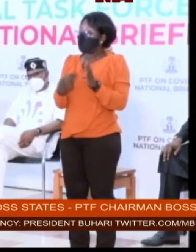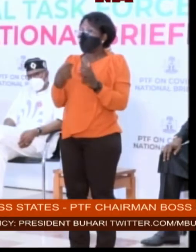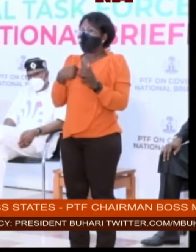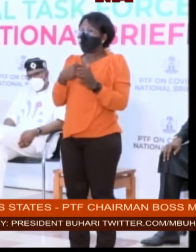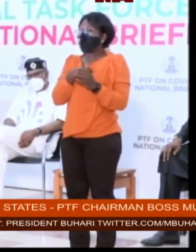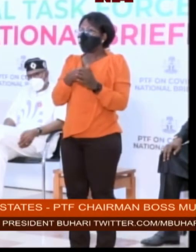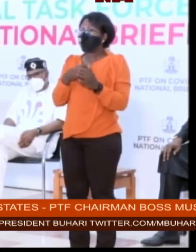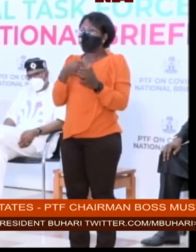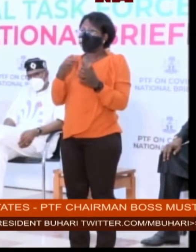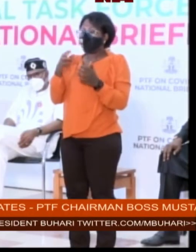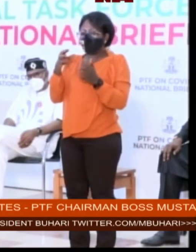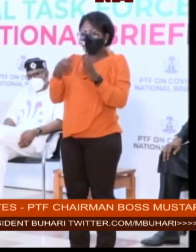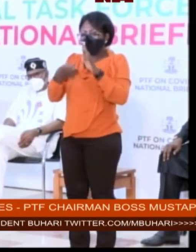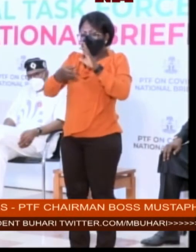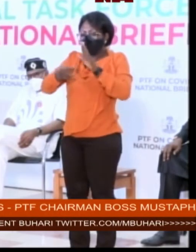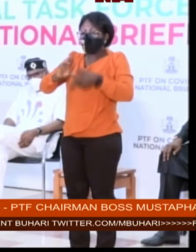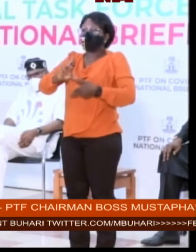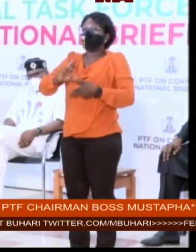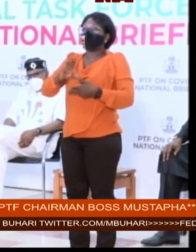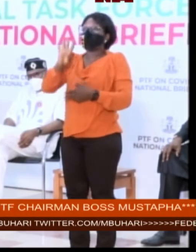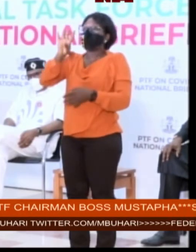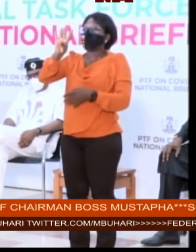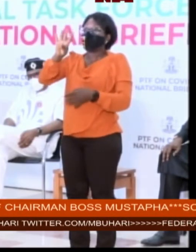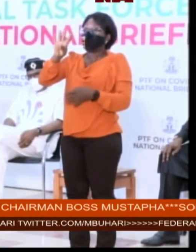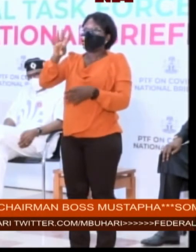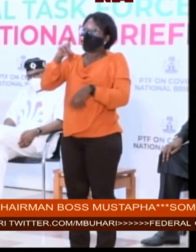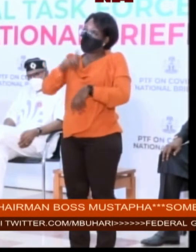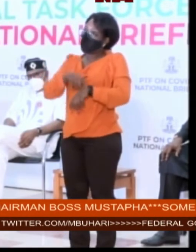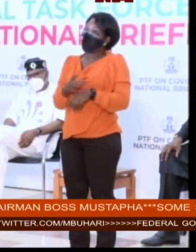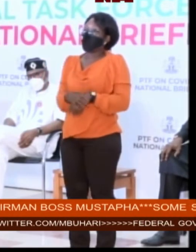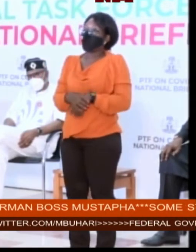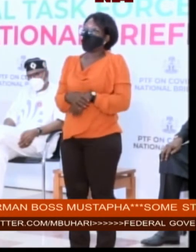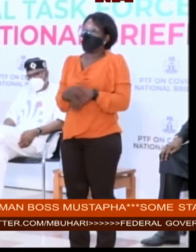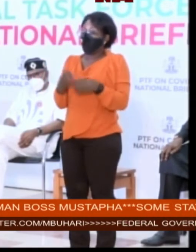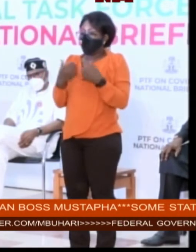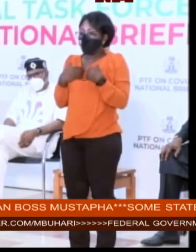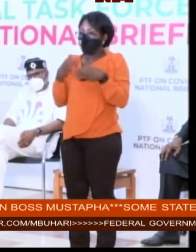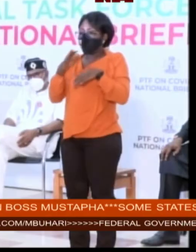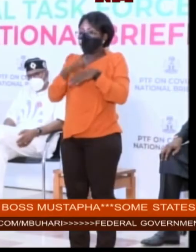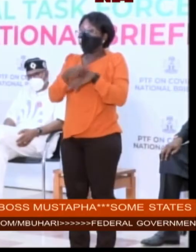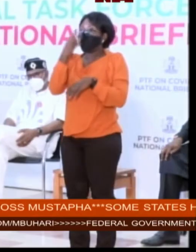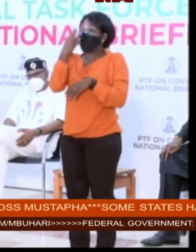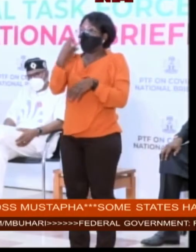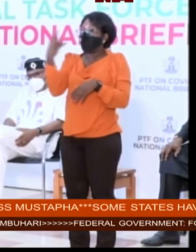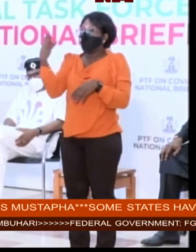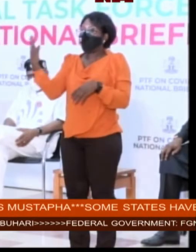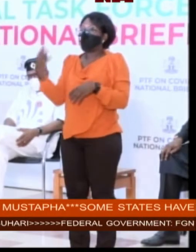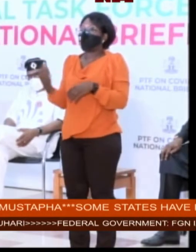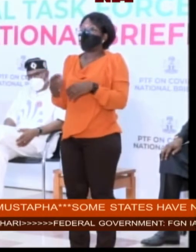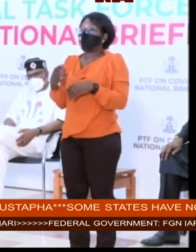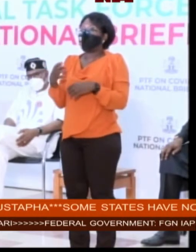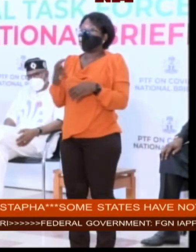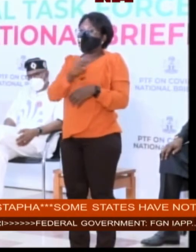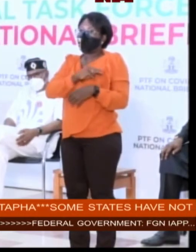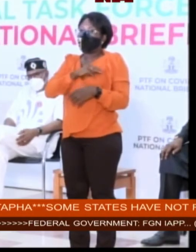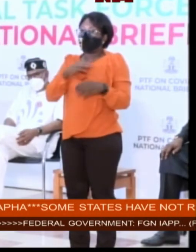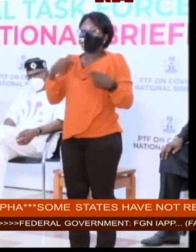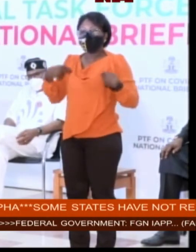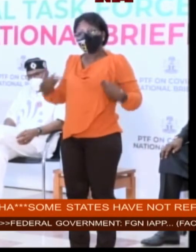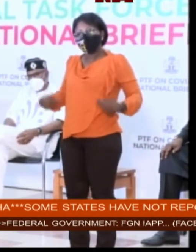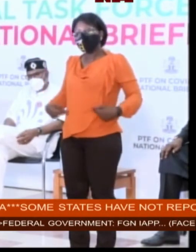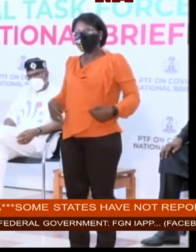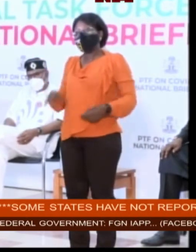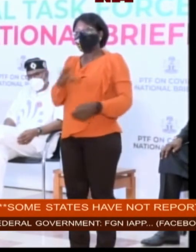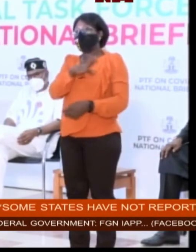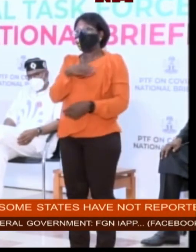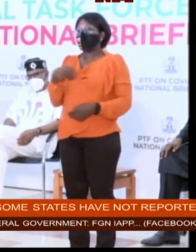it 4 times. And we have it on the website of the Federal Ministry of Health, as well as the website of